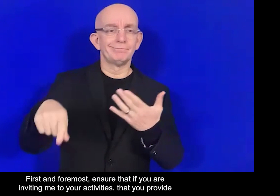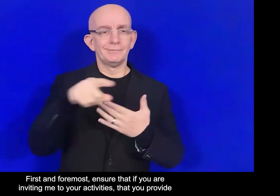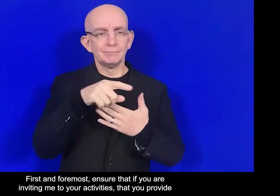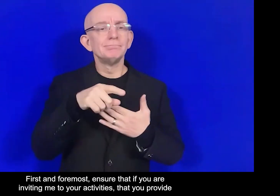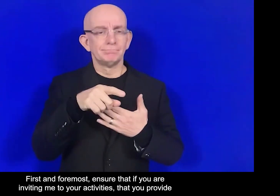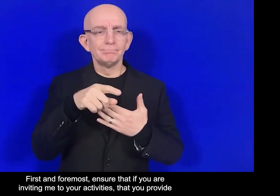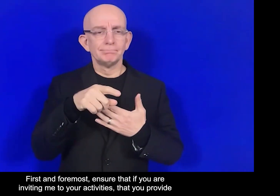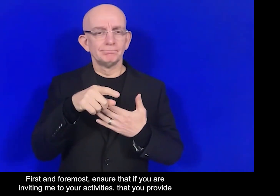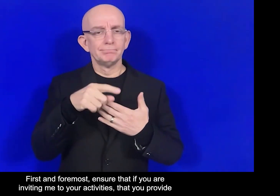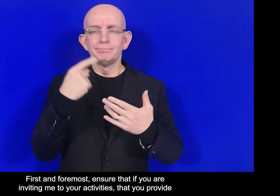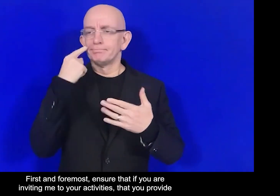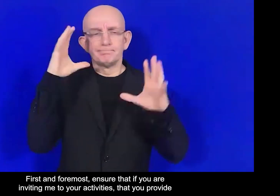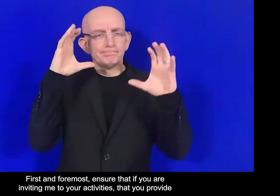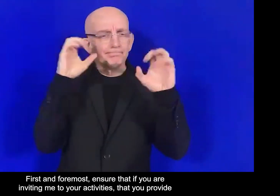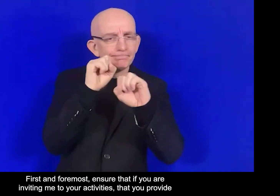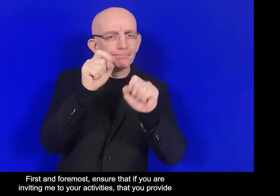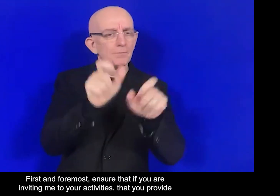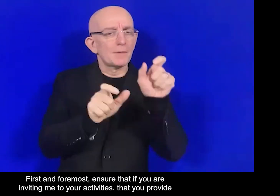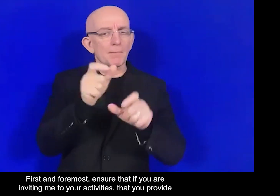First and foremost,